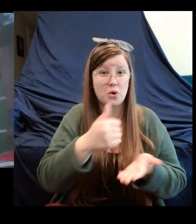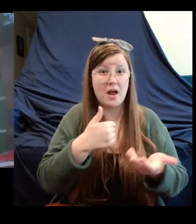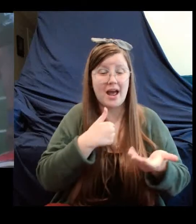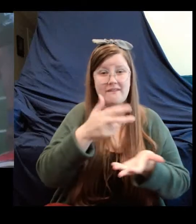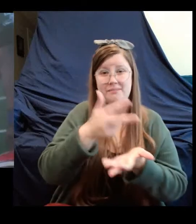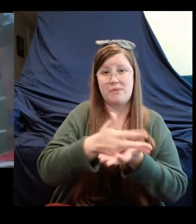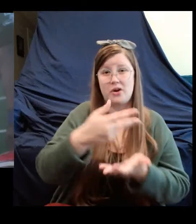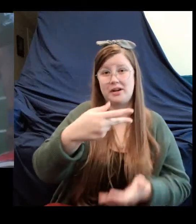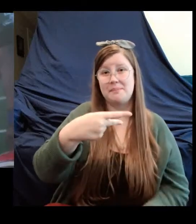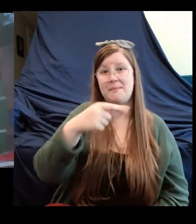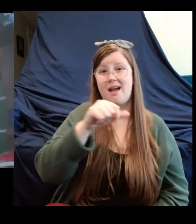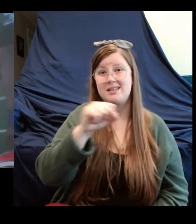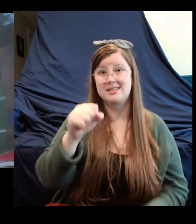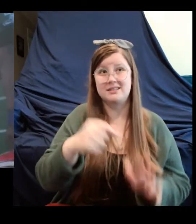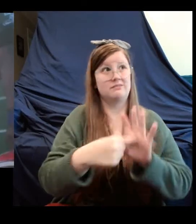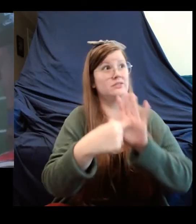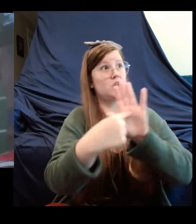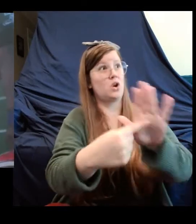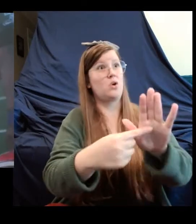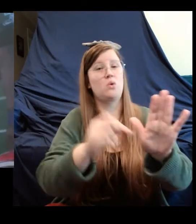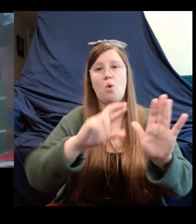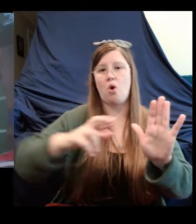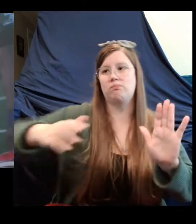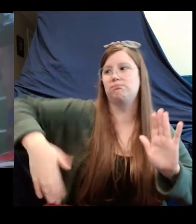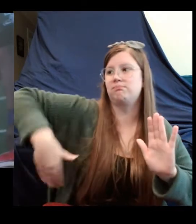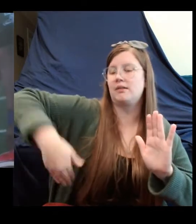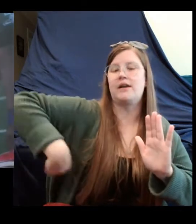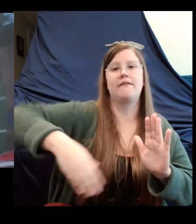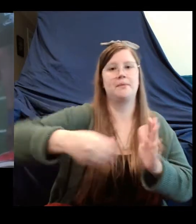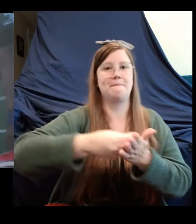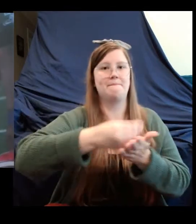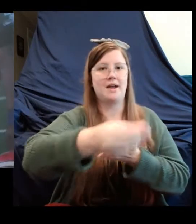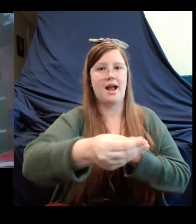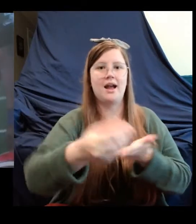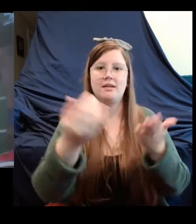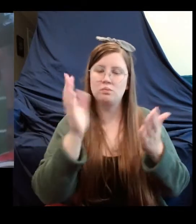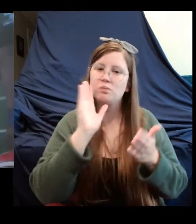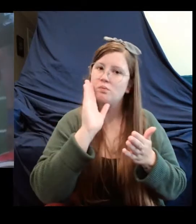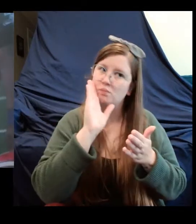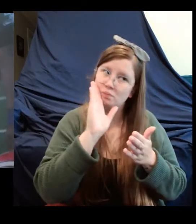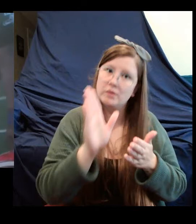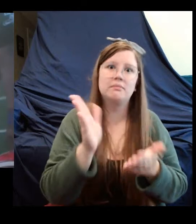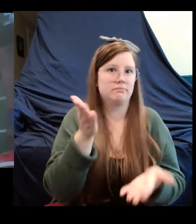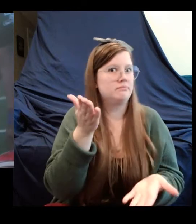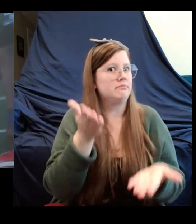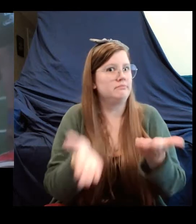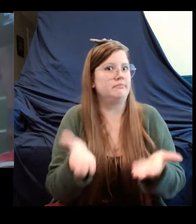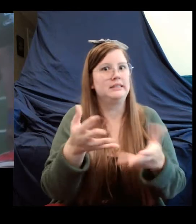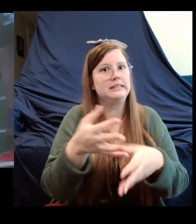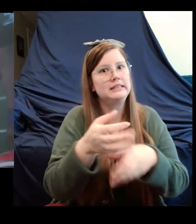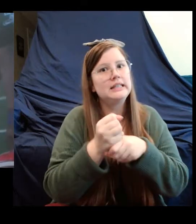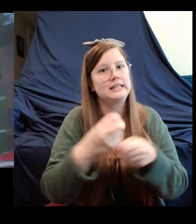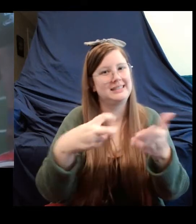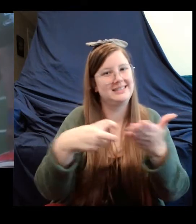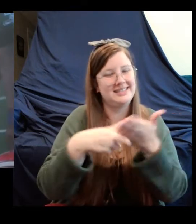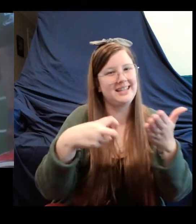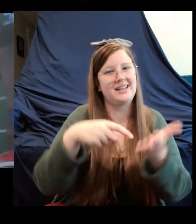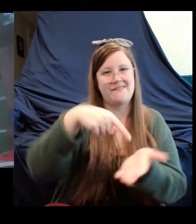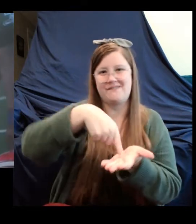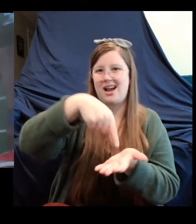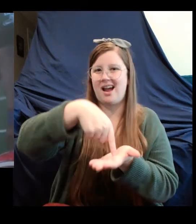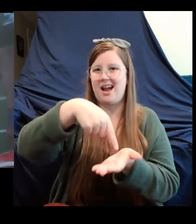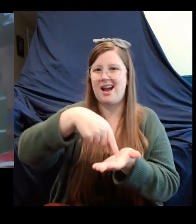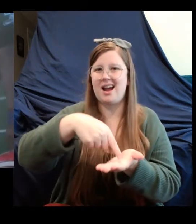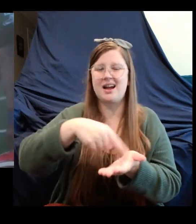vehicle, or if you did not purchase one and still park on campus, you will be subject to receiving a ticket and fine from campus